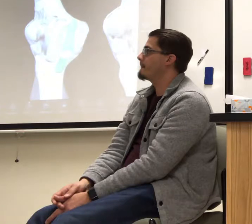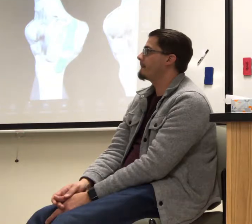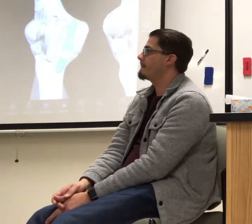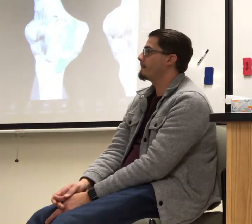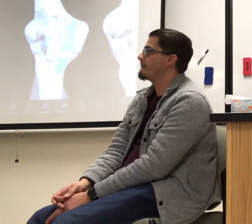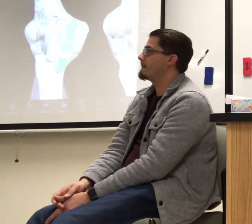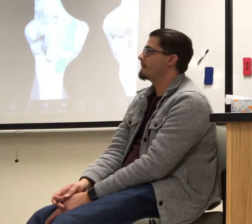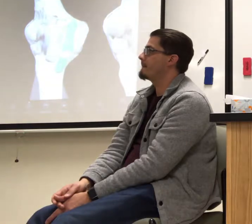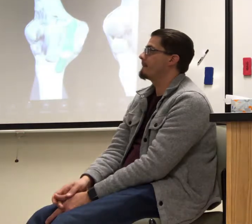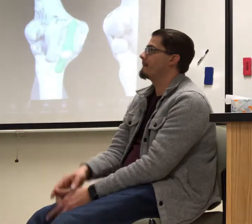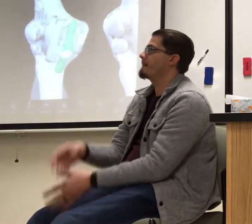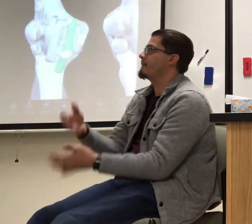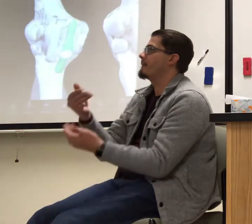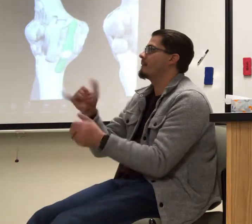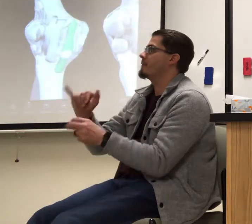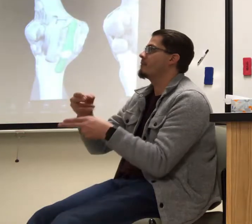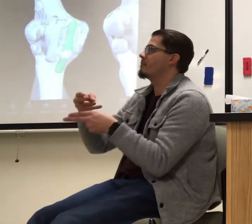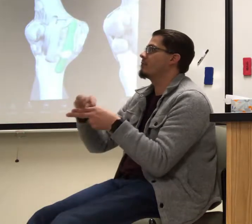I still call it the MCL,